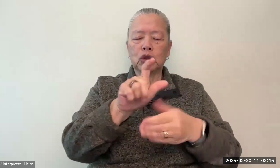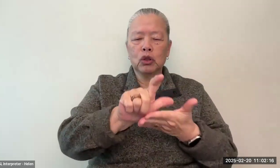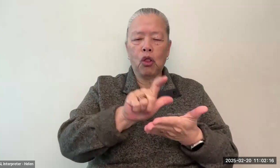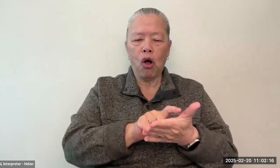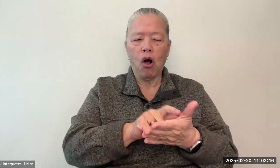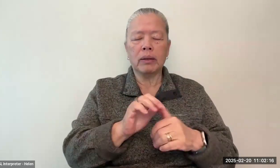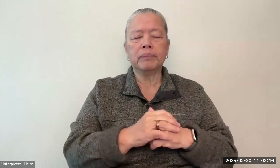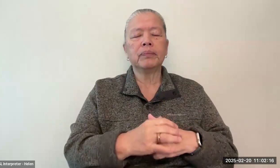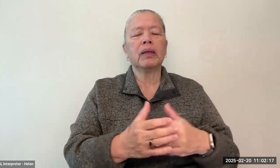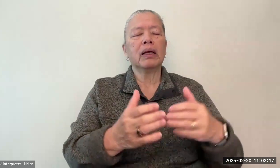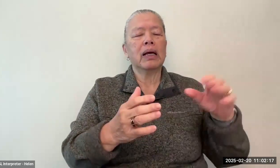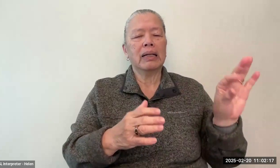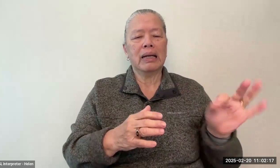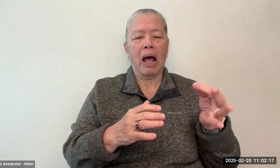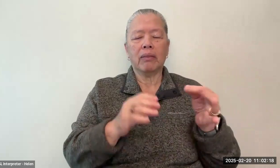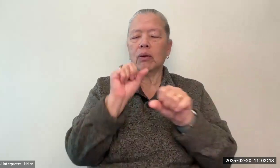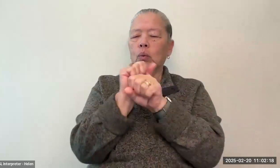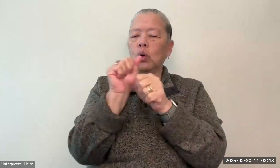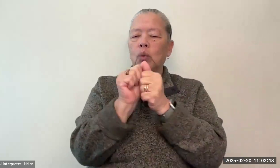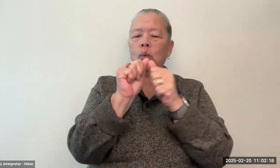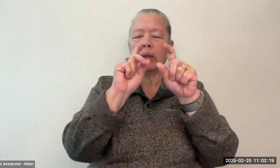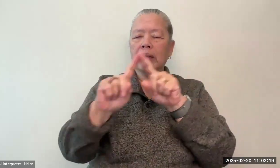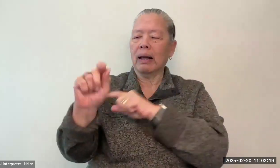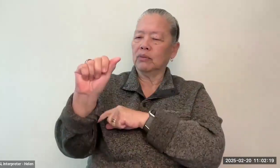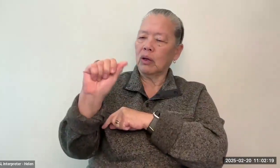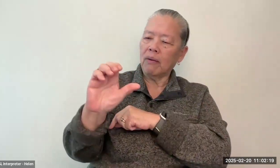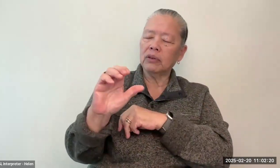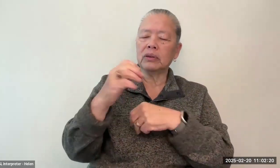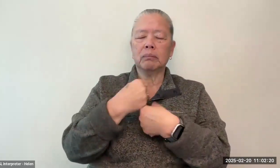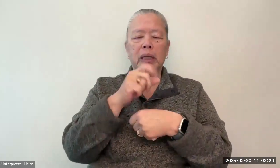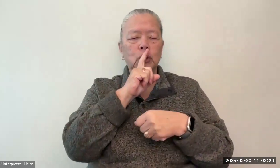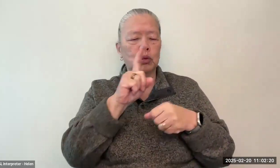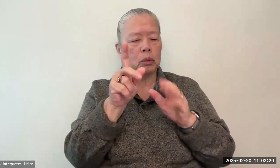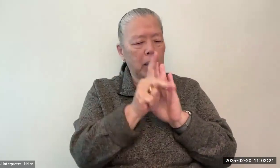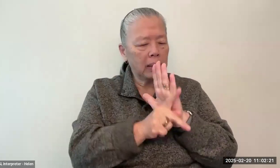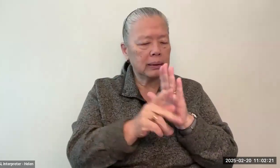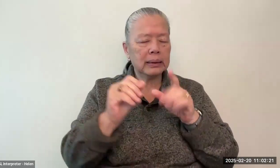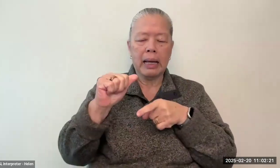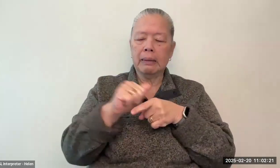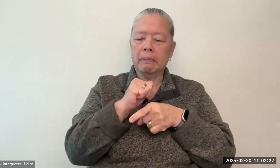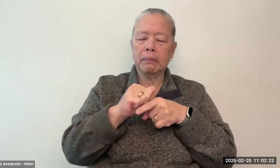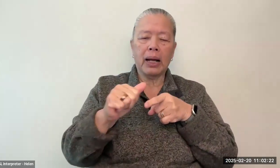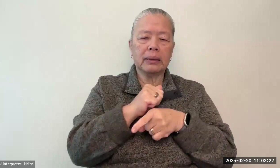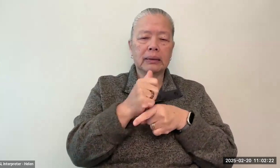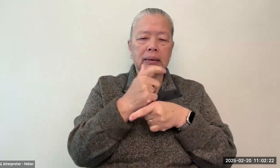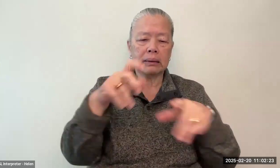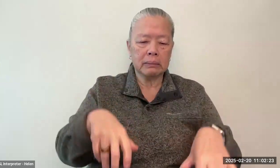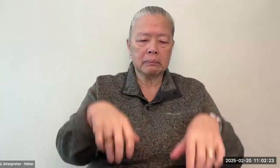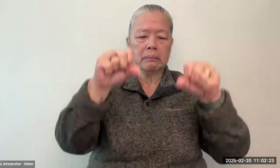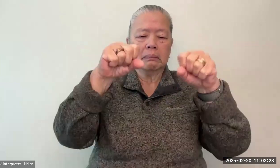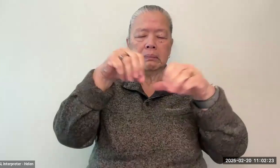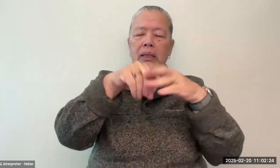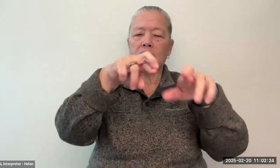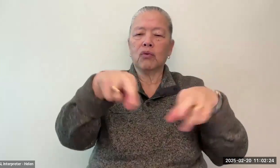with annual conferences to ensure that the policies and practices that are adopted at the regional